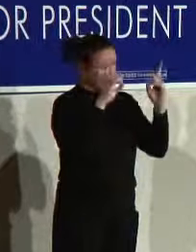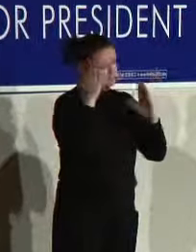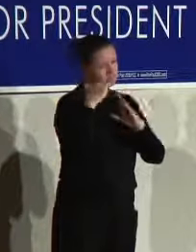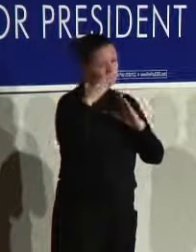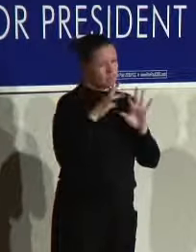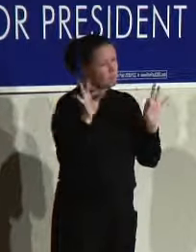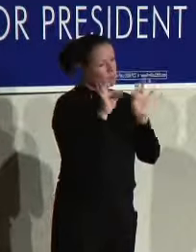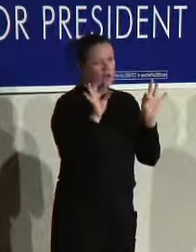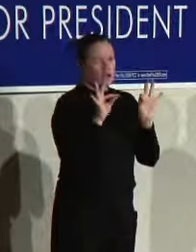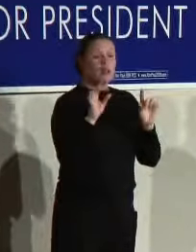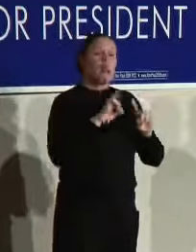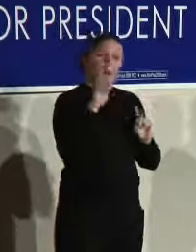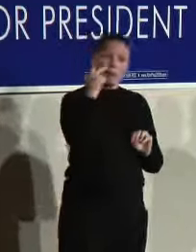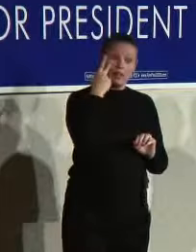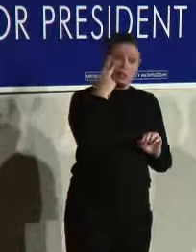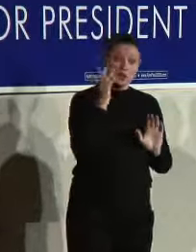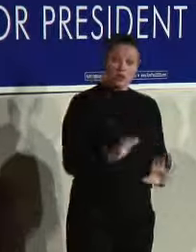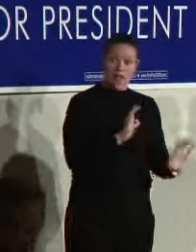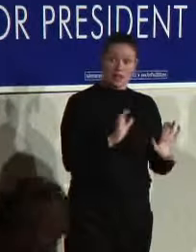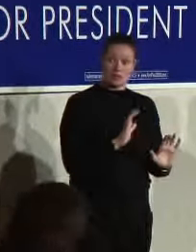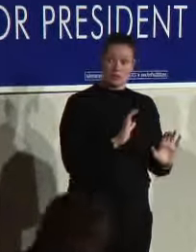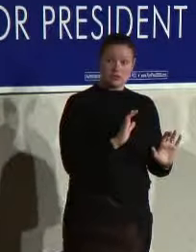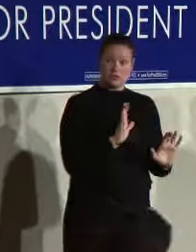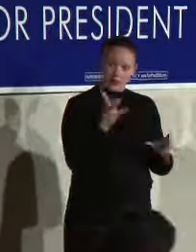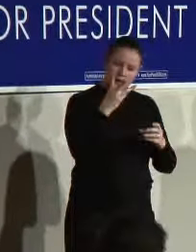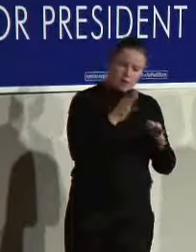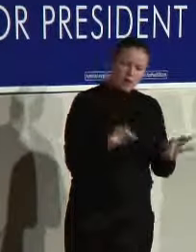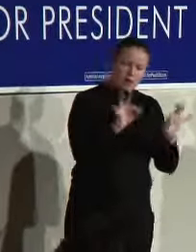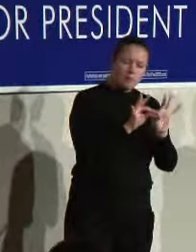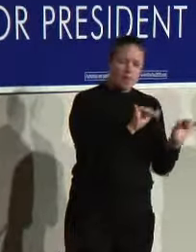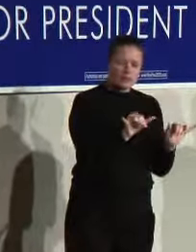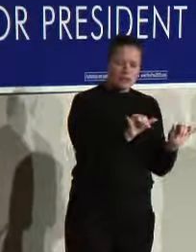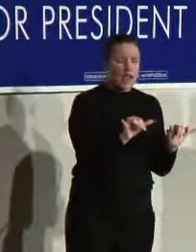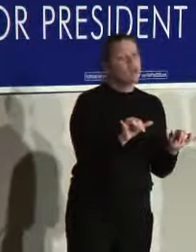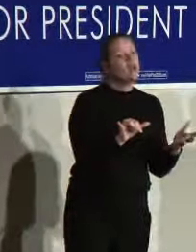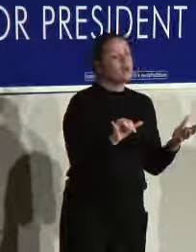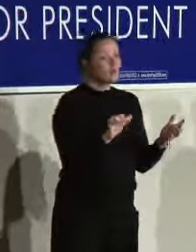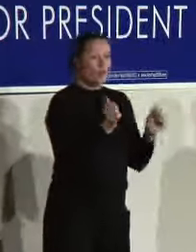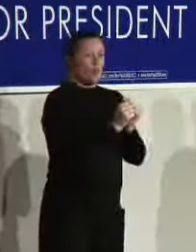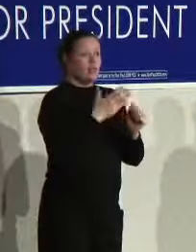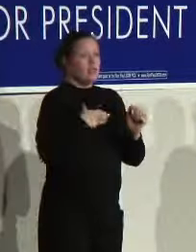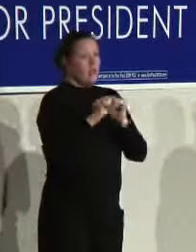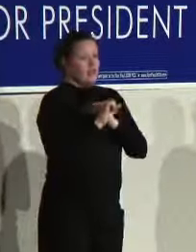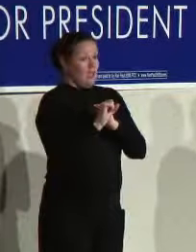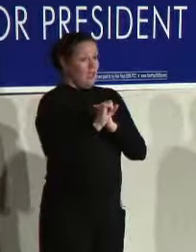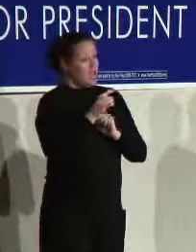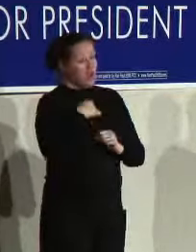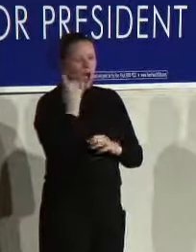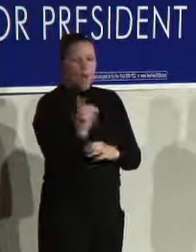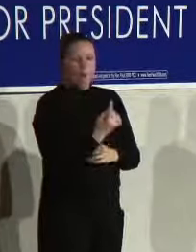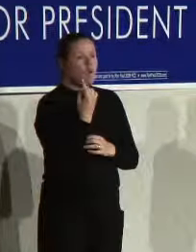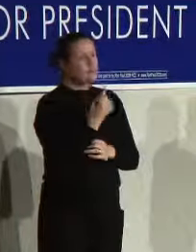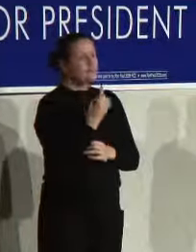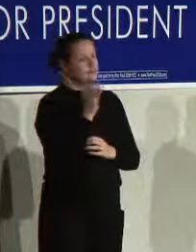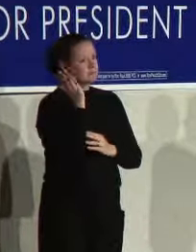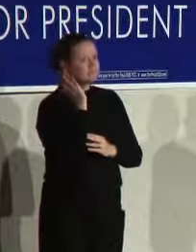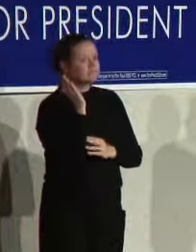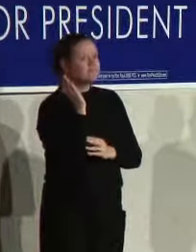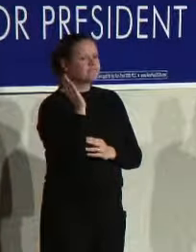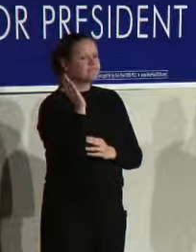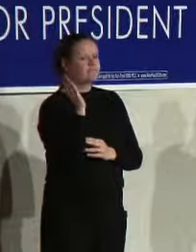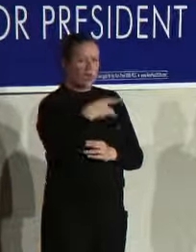important things, but political action is very important too. All I've ever said in the campaign, and anytime you get involved, is